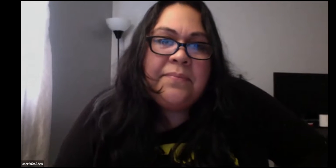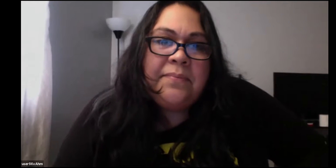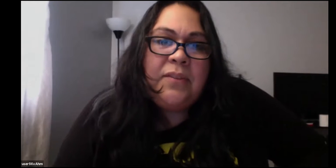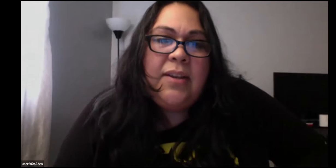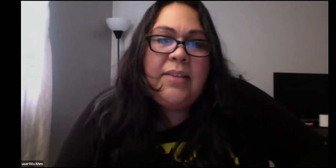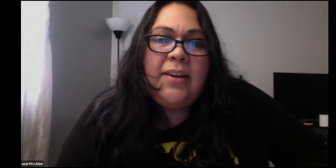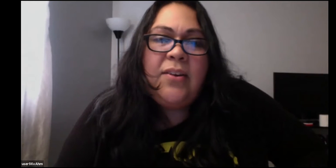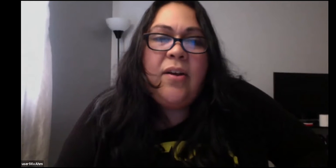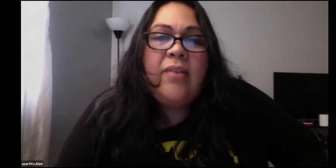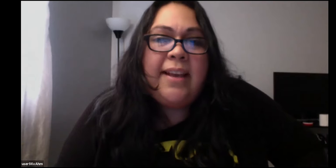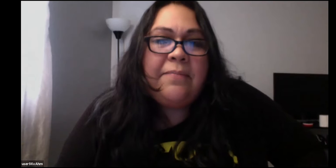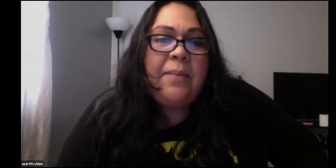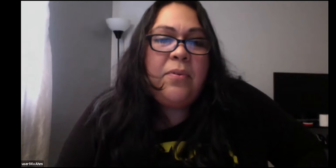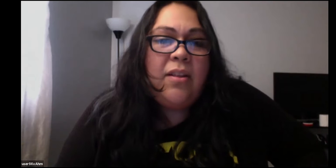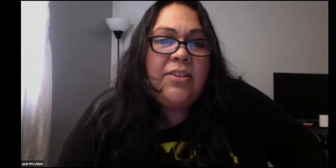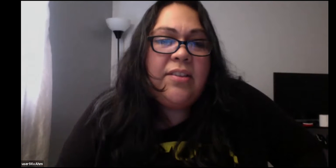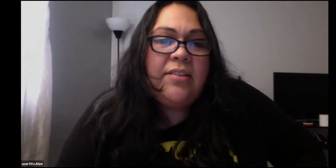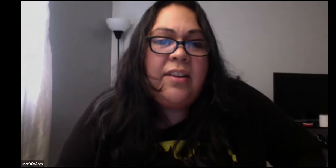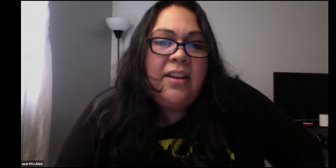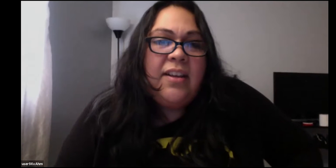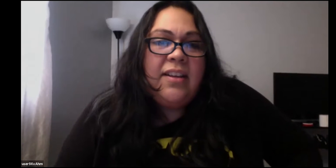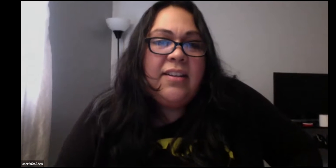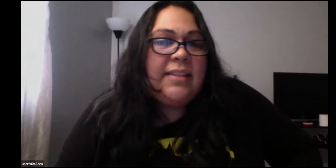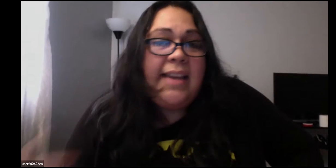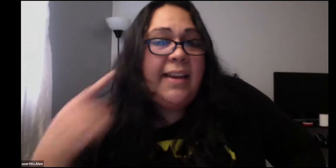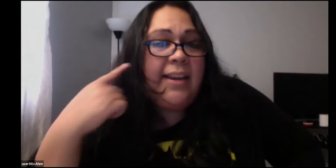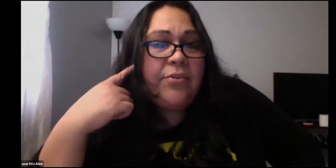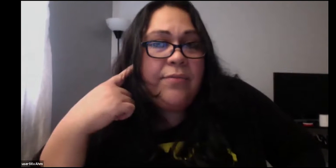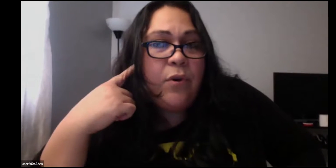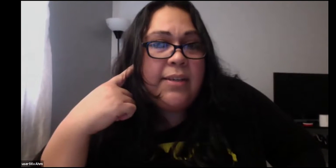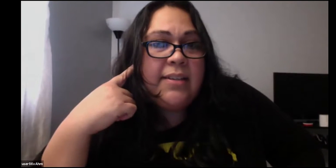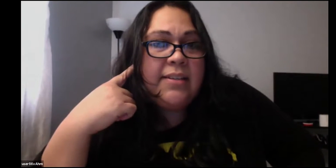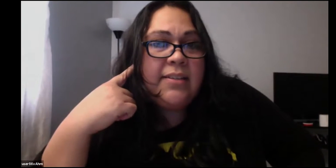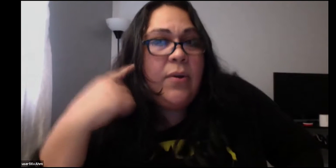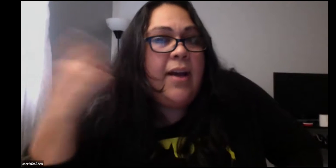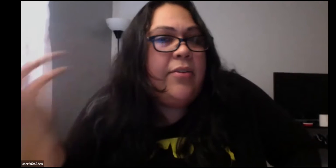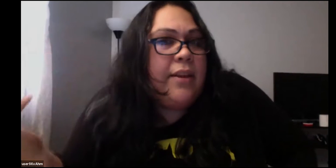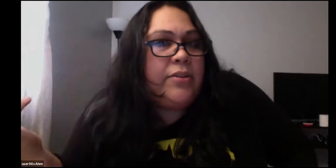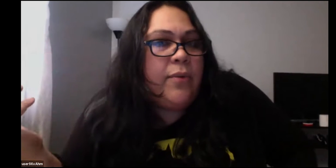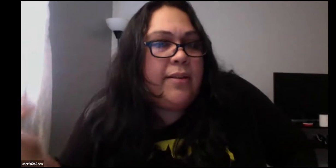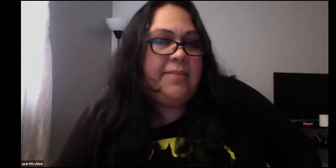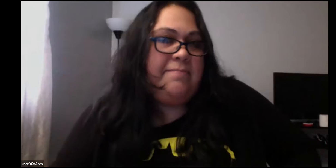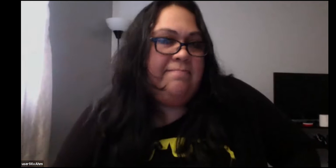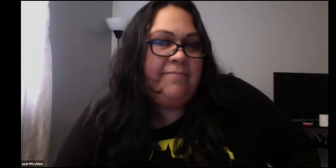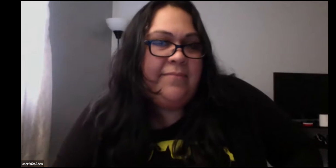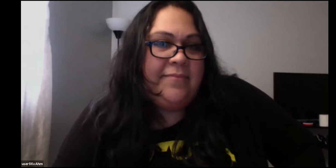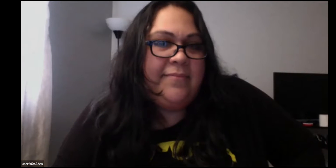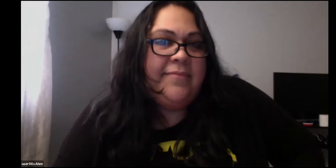Do you guys want to know how deaf people call each other? Because they can't hear their voices. So how do they do it?